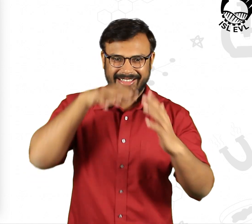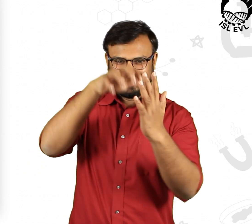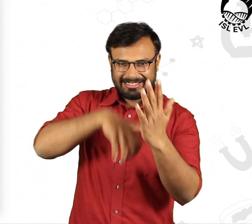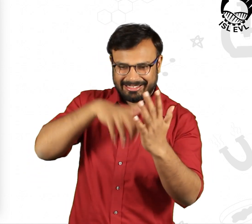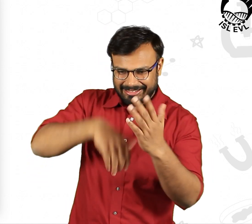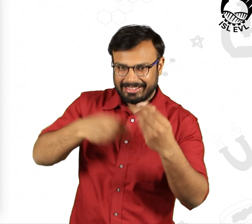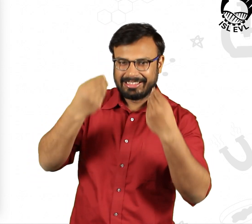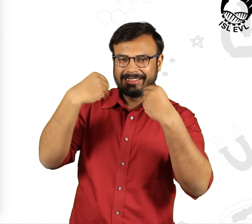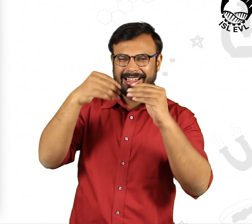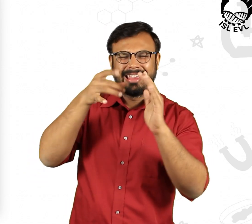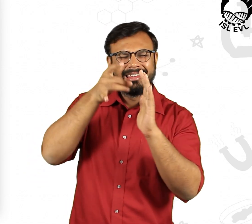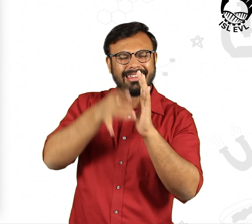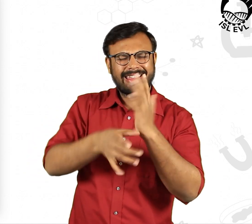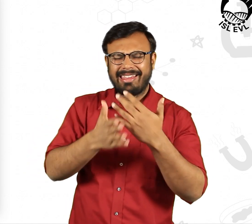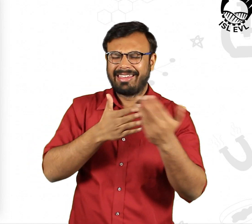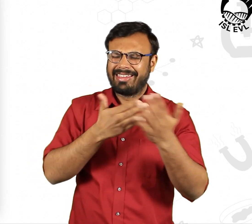roads, mines, etc.